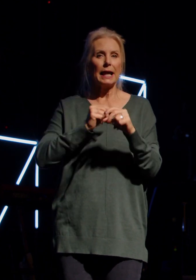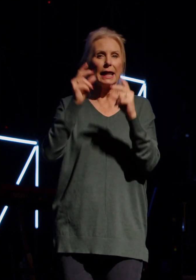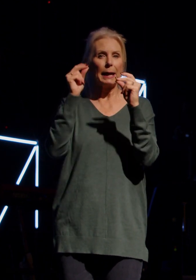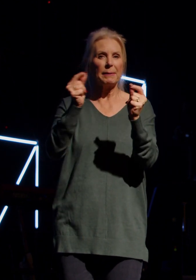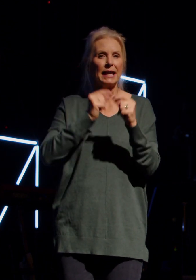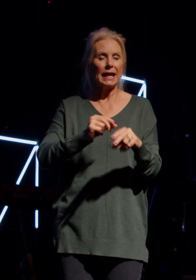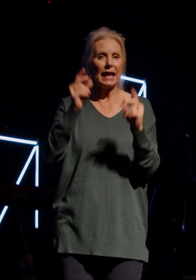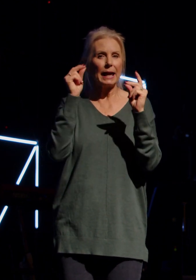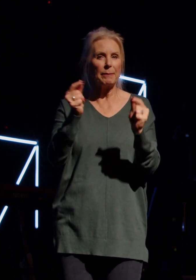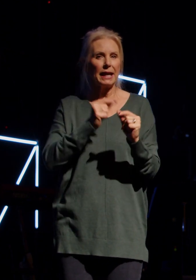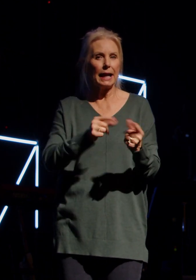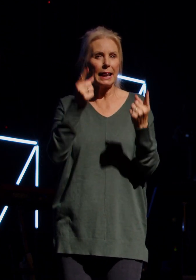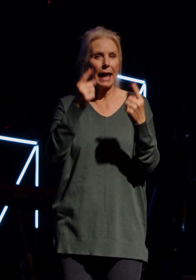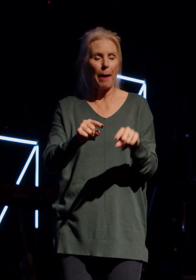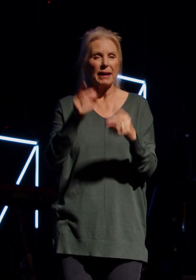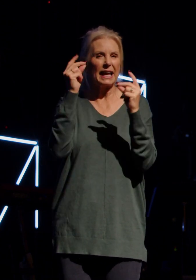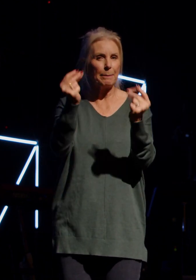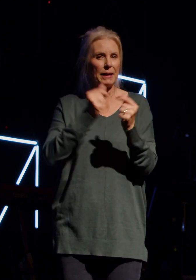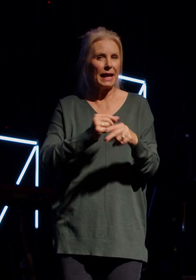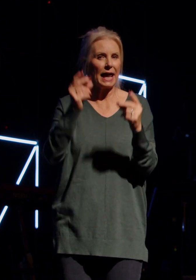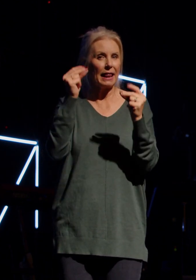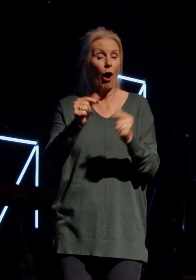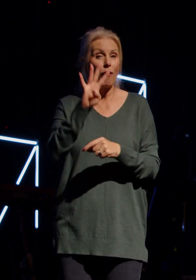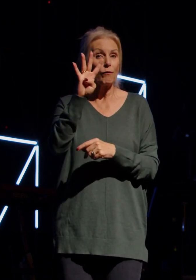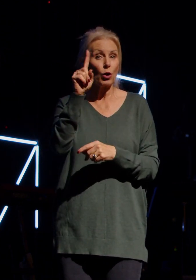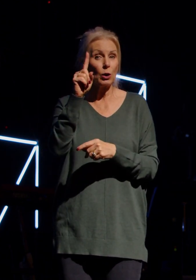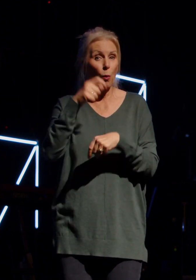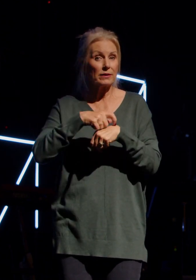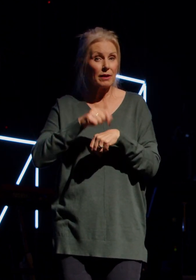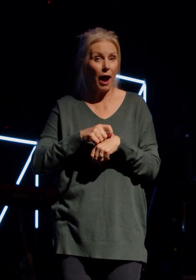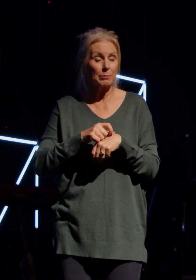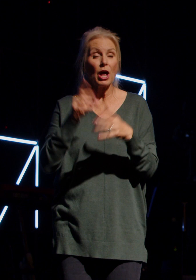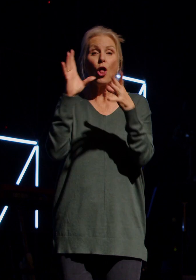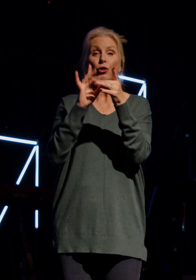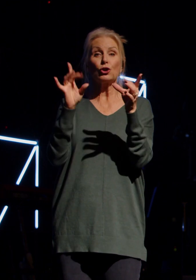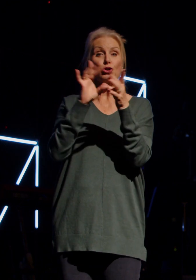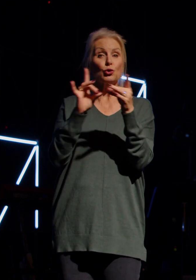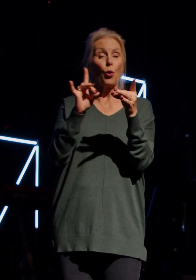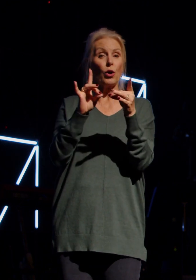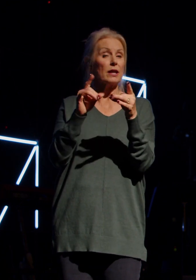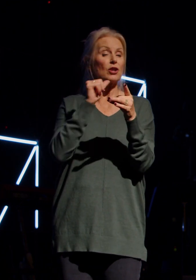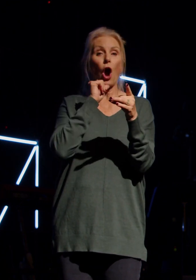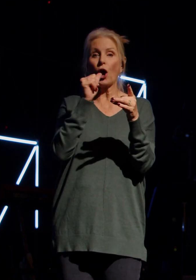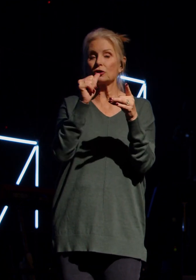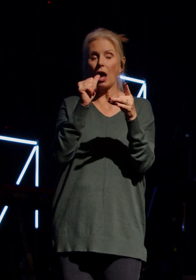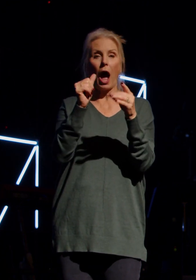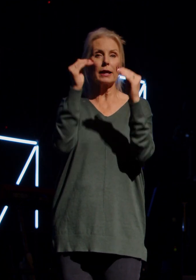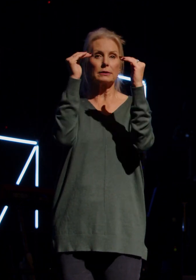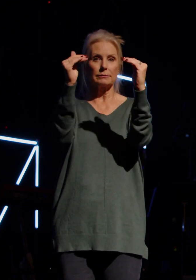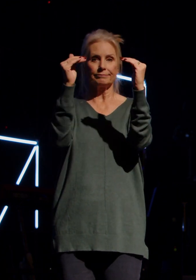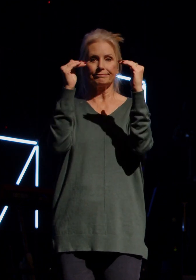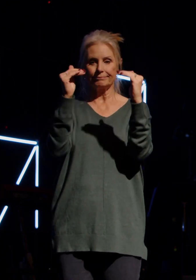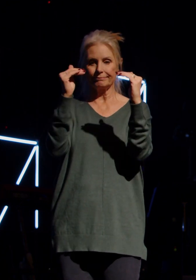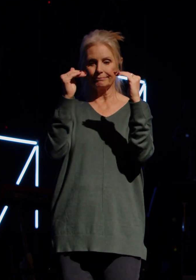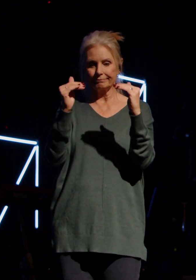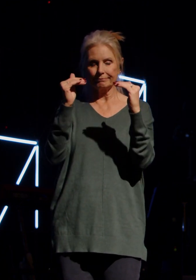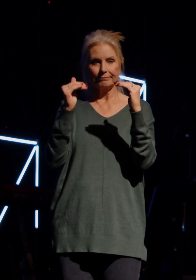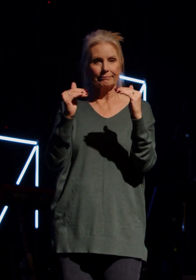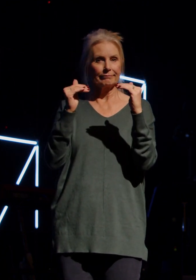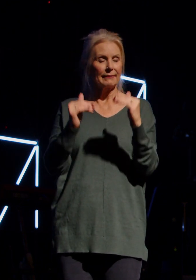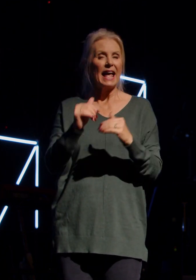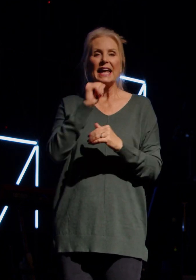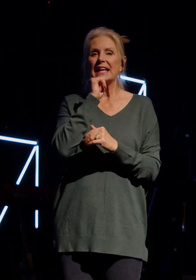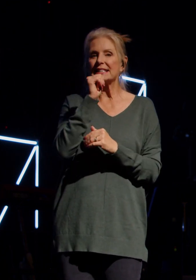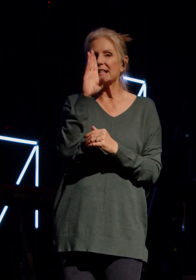times, immediately this happened. Immediately this happened. The stories are not linear. You can't say this is a biography of Jesus'